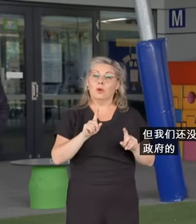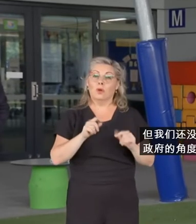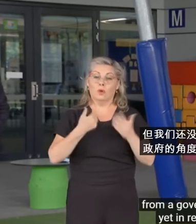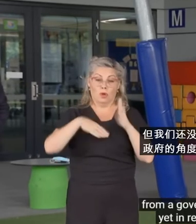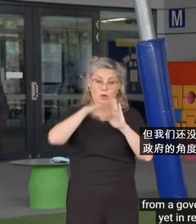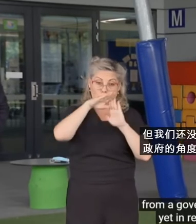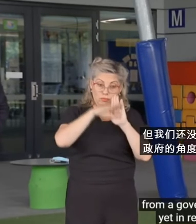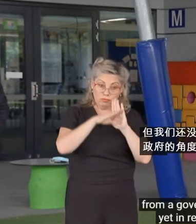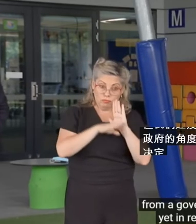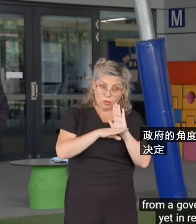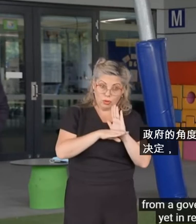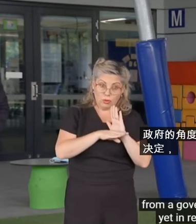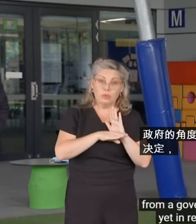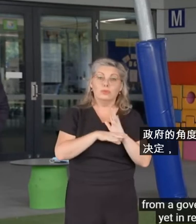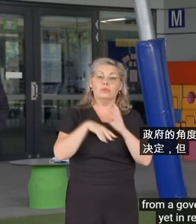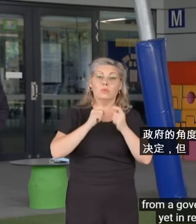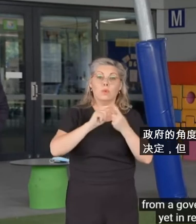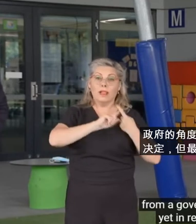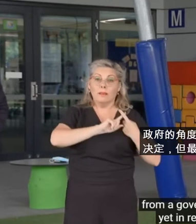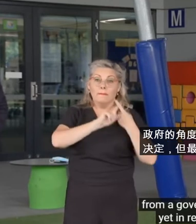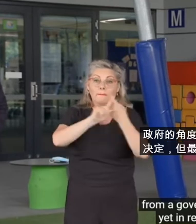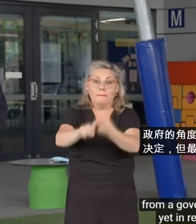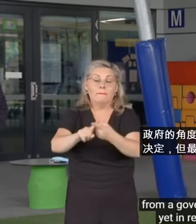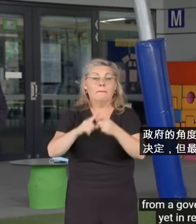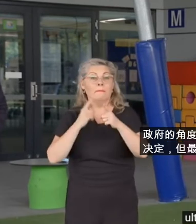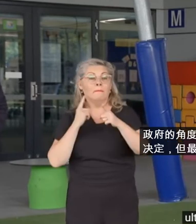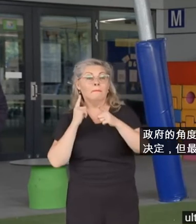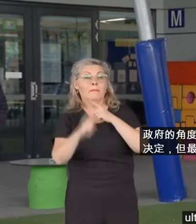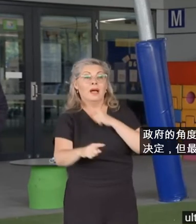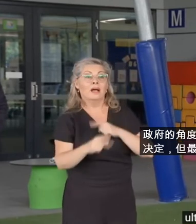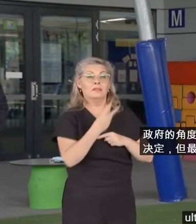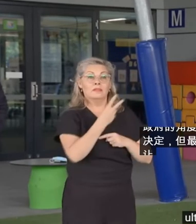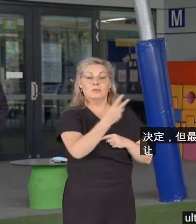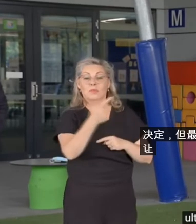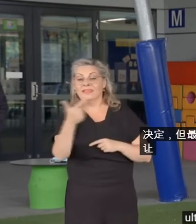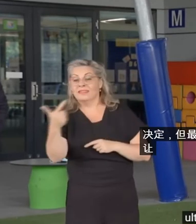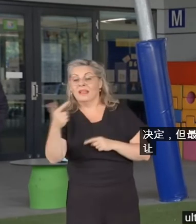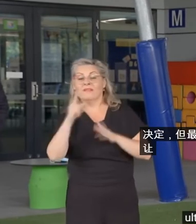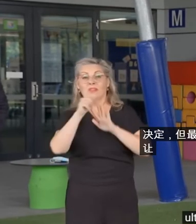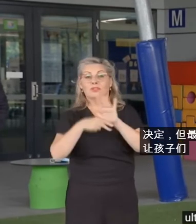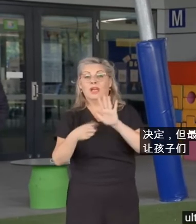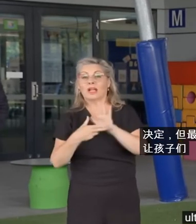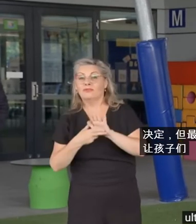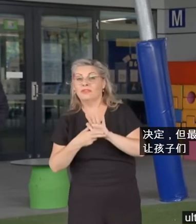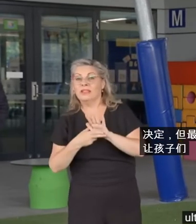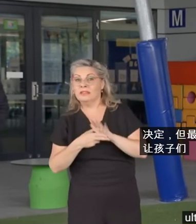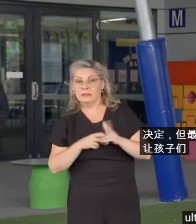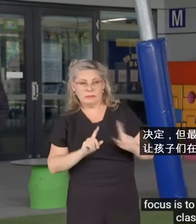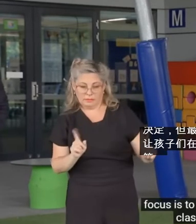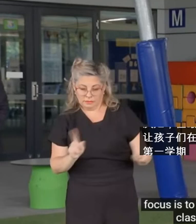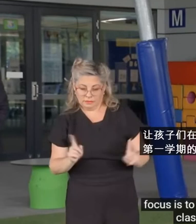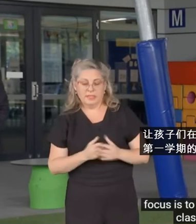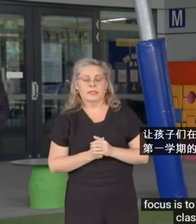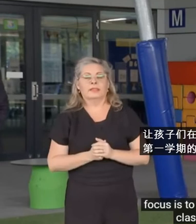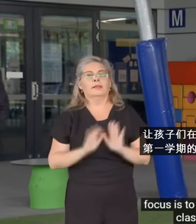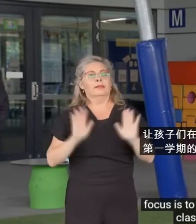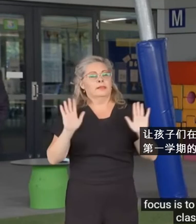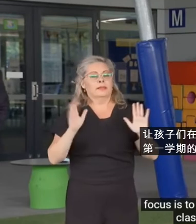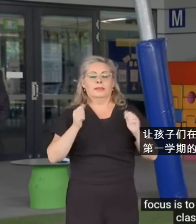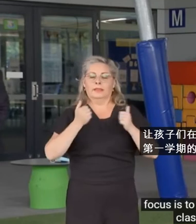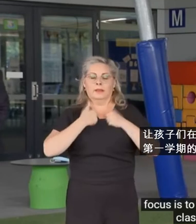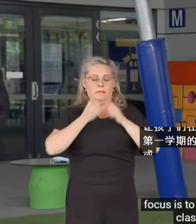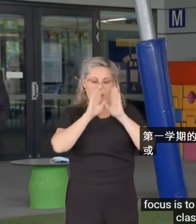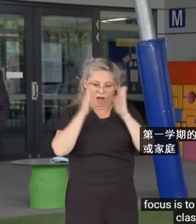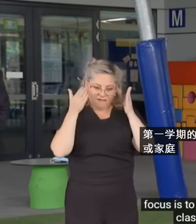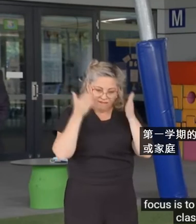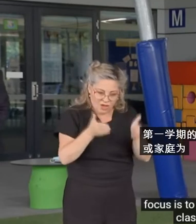from a government perspective yet in relation to that, but ultimately my focus is to get kids back in the classroom safely on day one, term one.